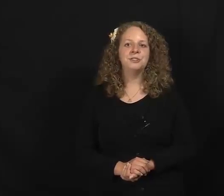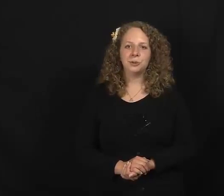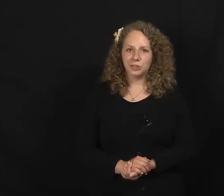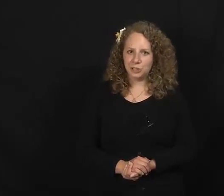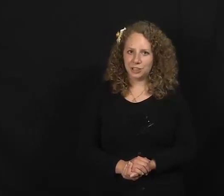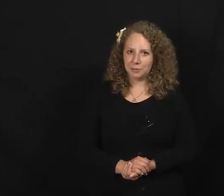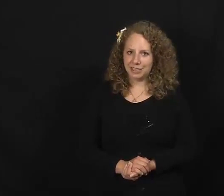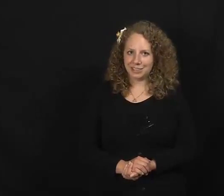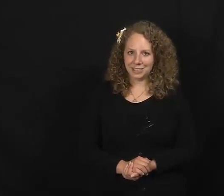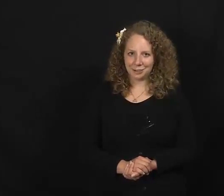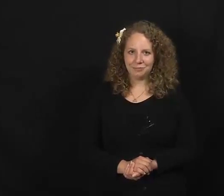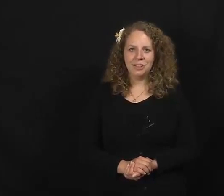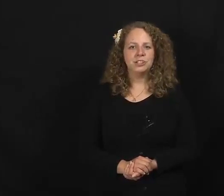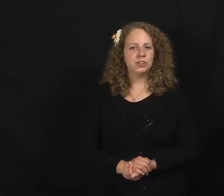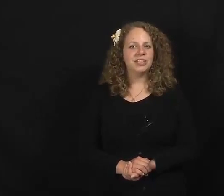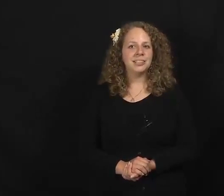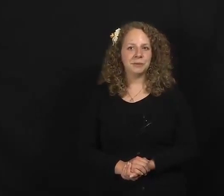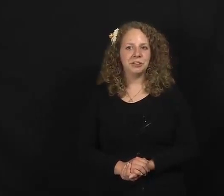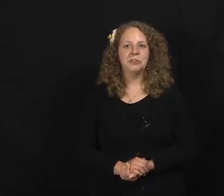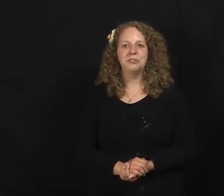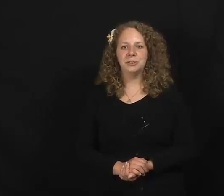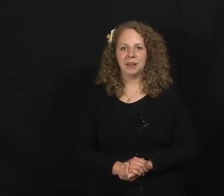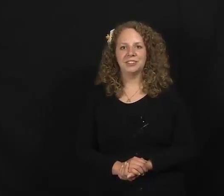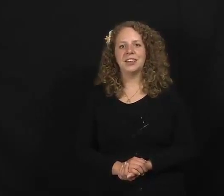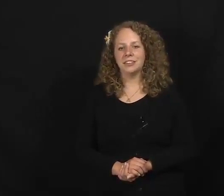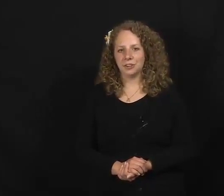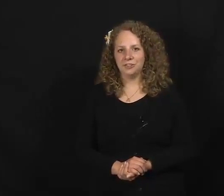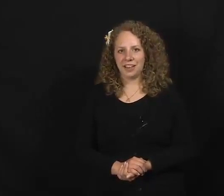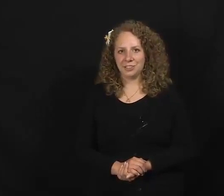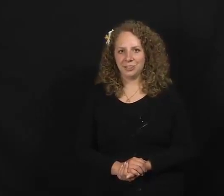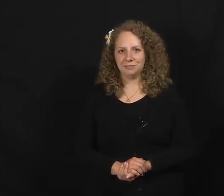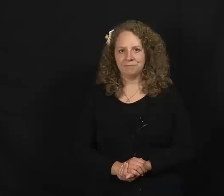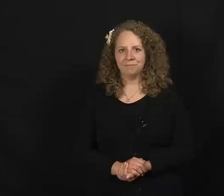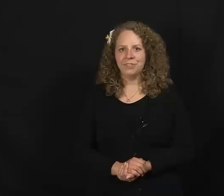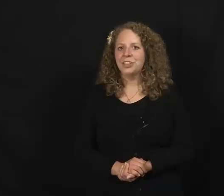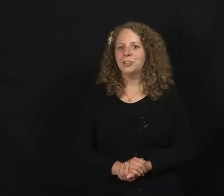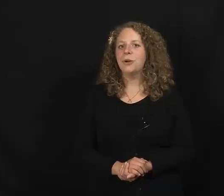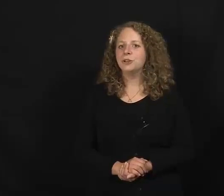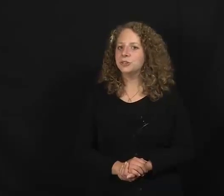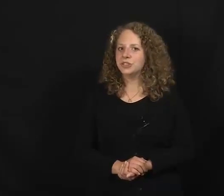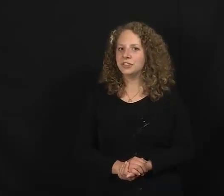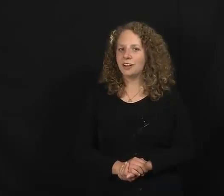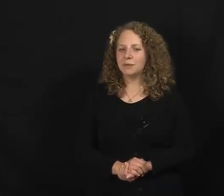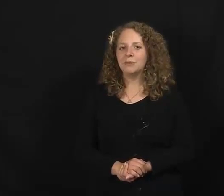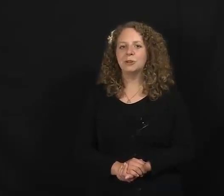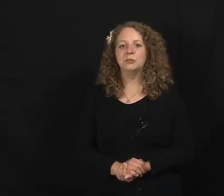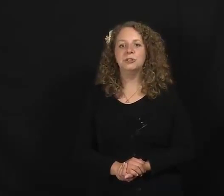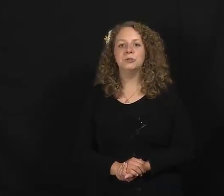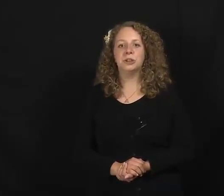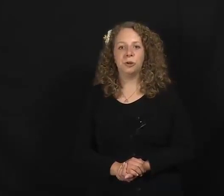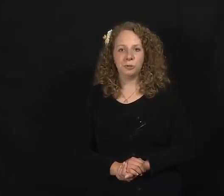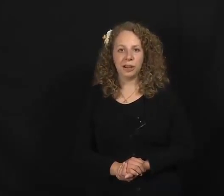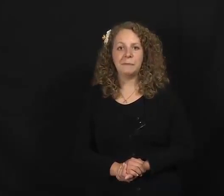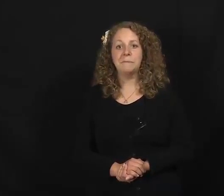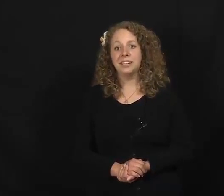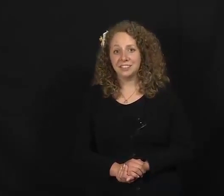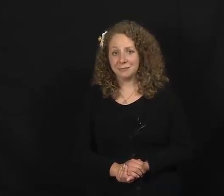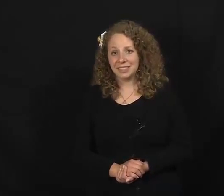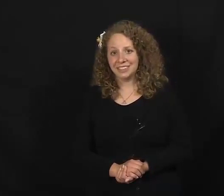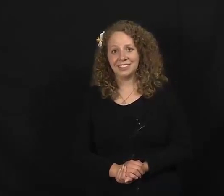so once you get the basics down, try someone who spells a little faster. You will also see a lot of people who do incorporate many of the mistakes